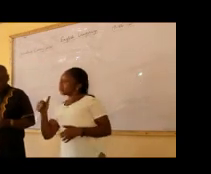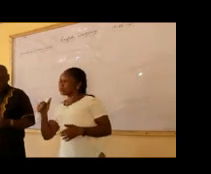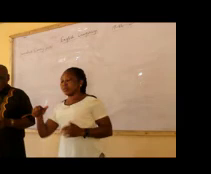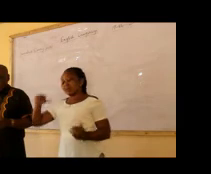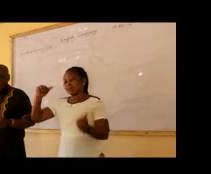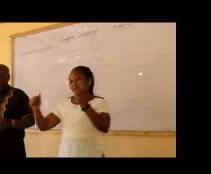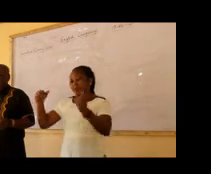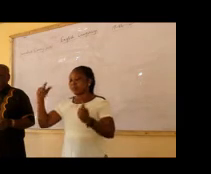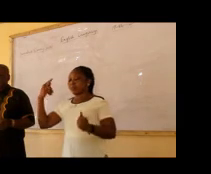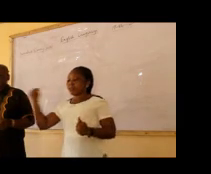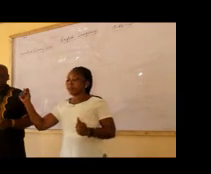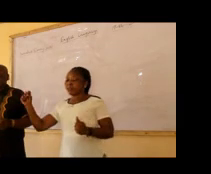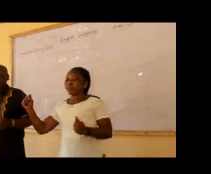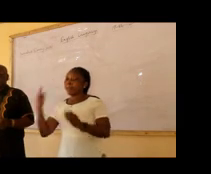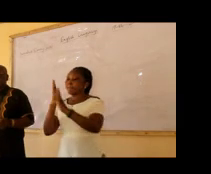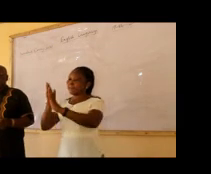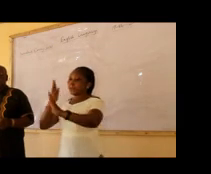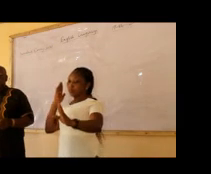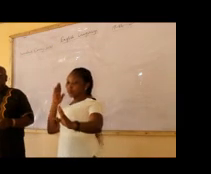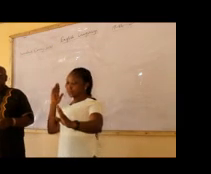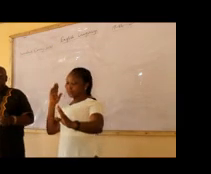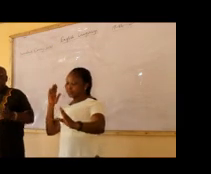used. So in this case,